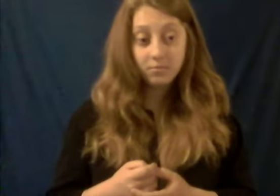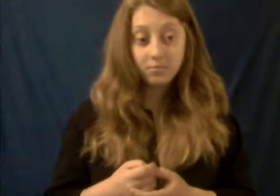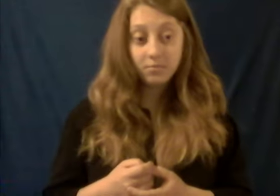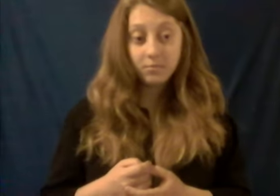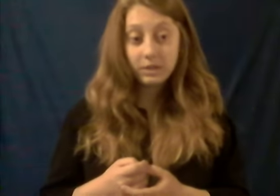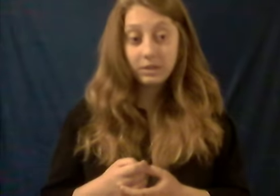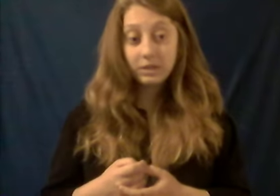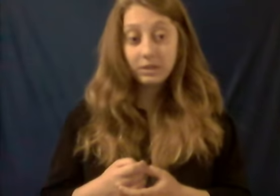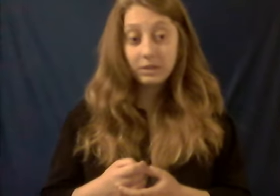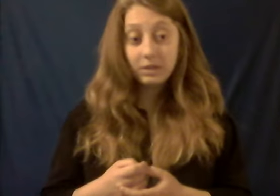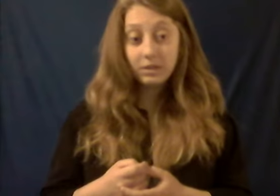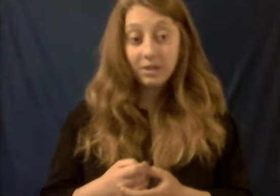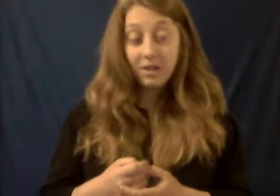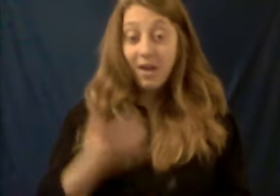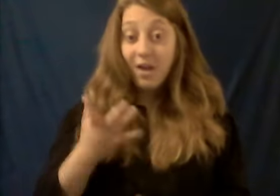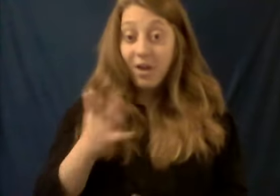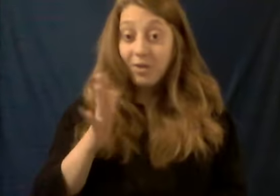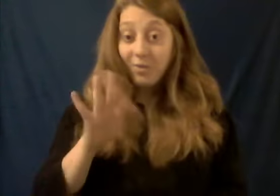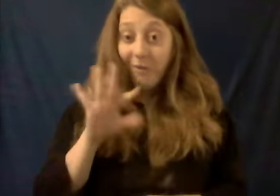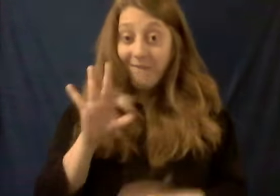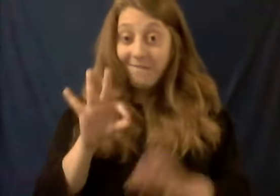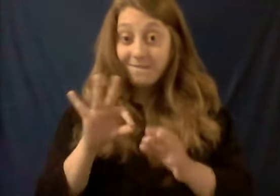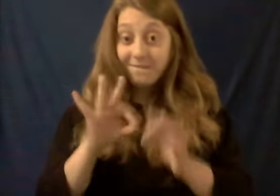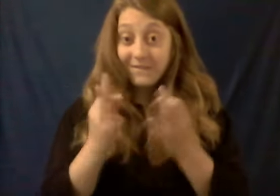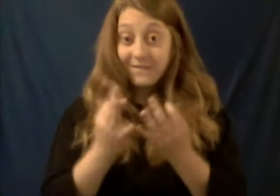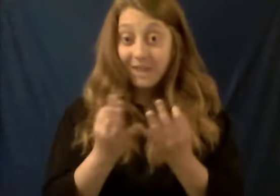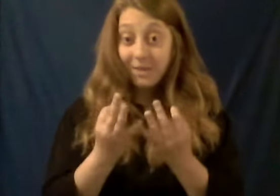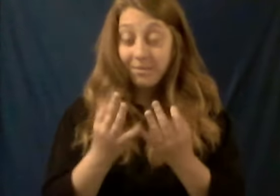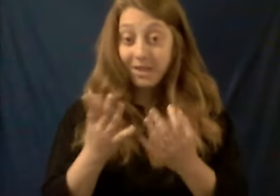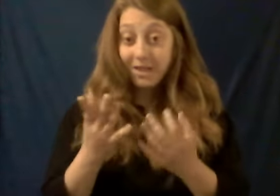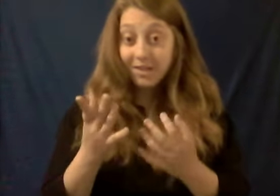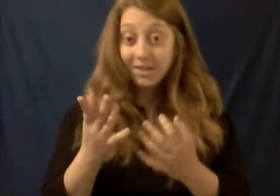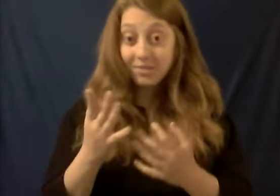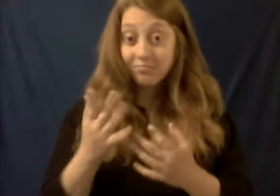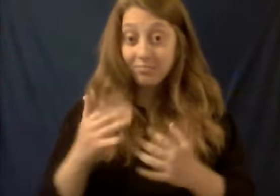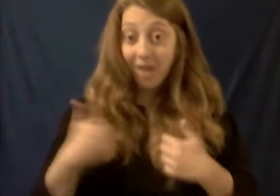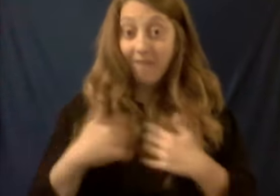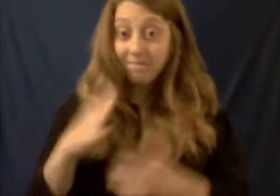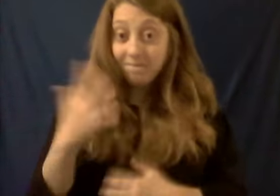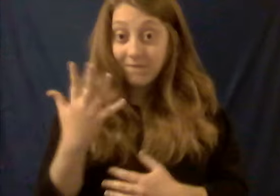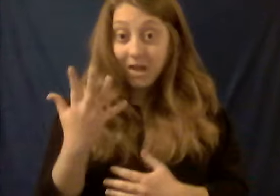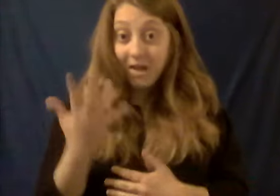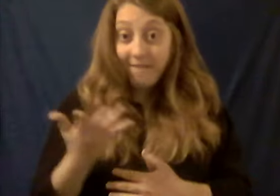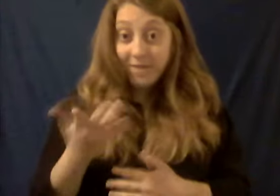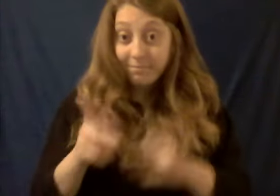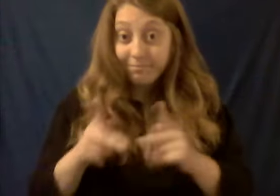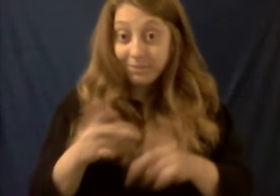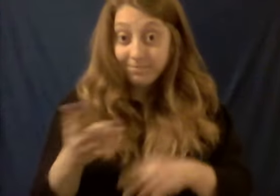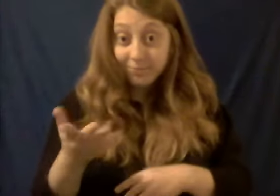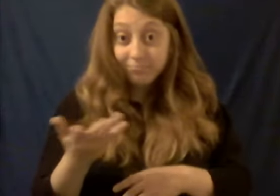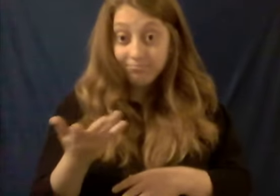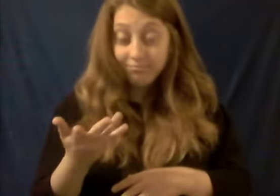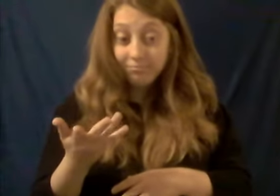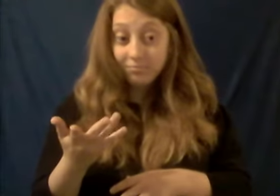And a family of five living on a $700 a month income, you may be able to apply for supplemental income as